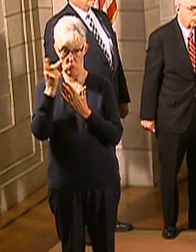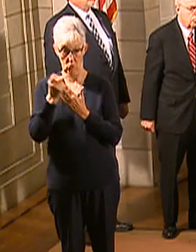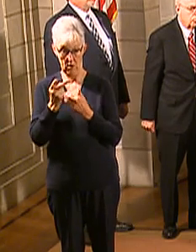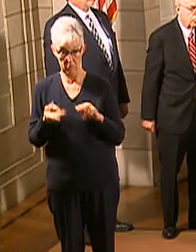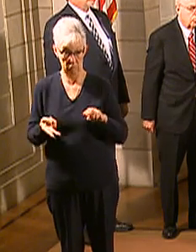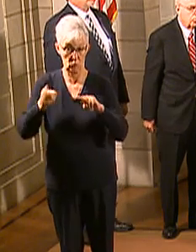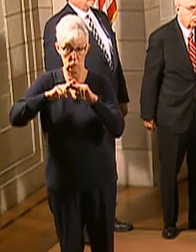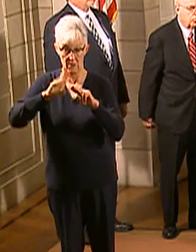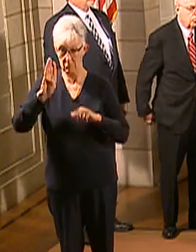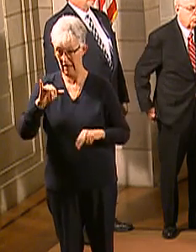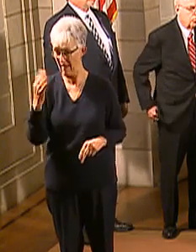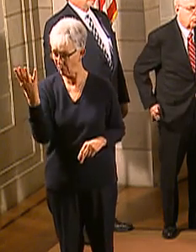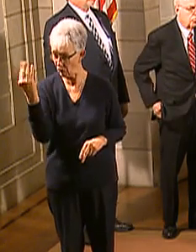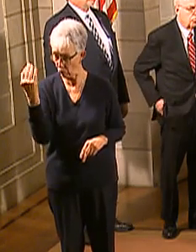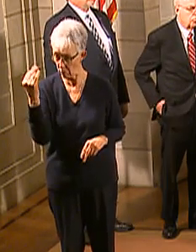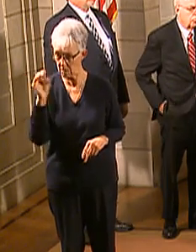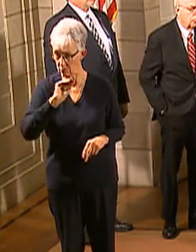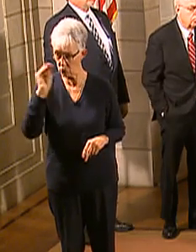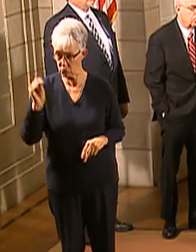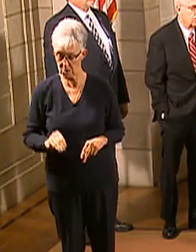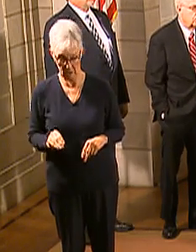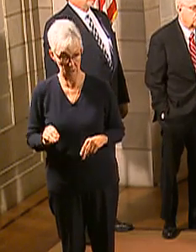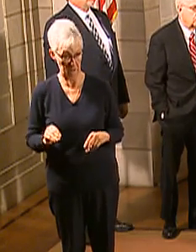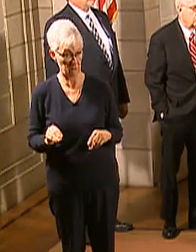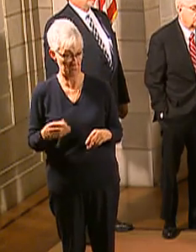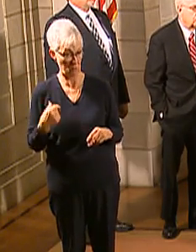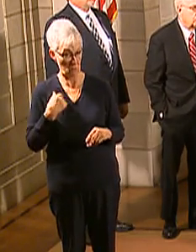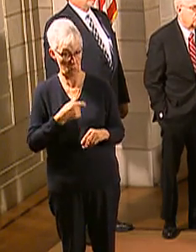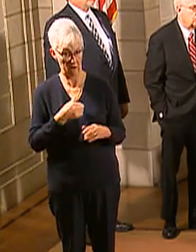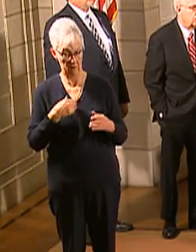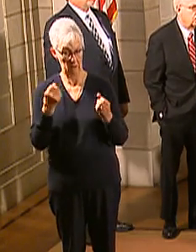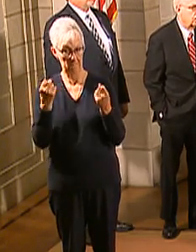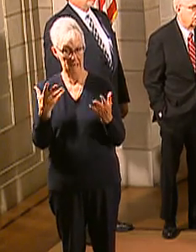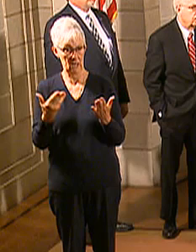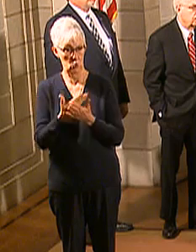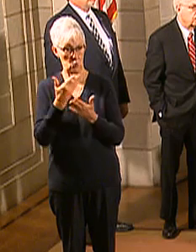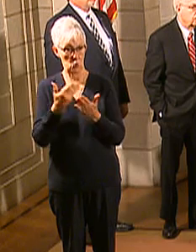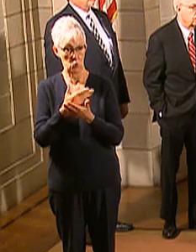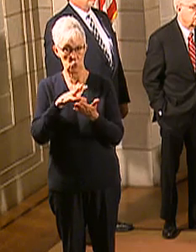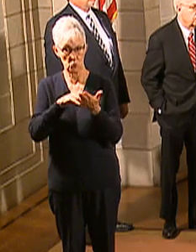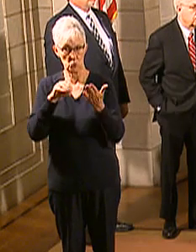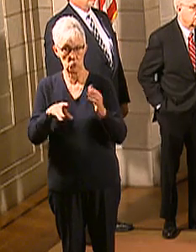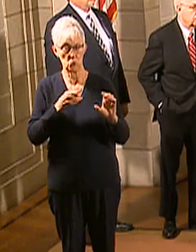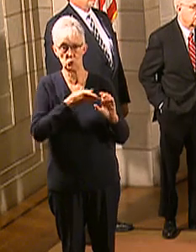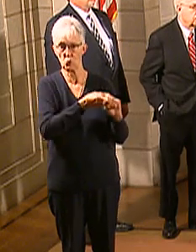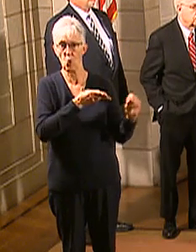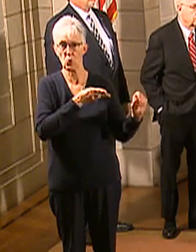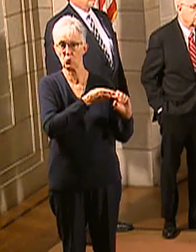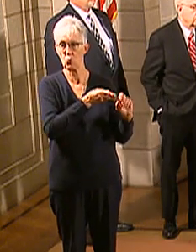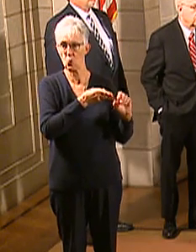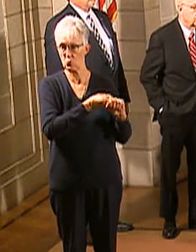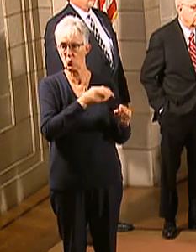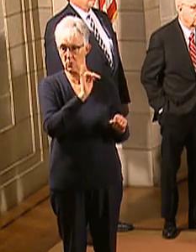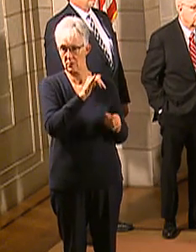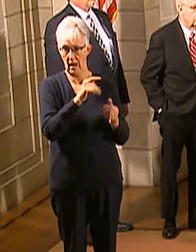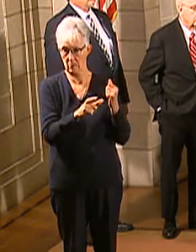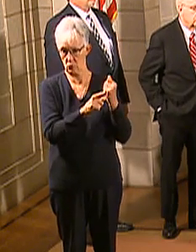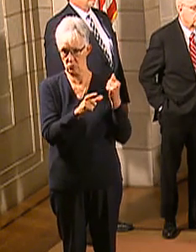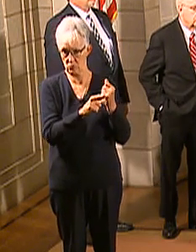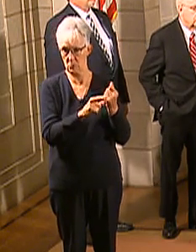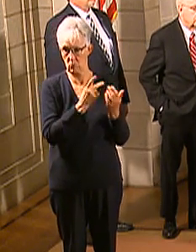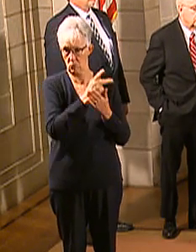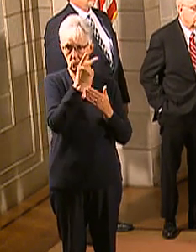on 1,511 new apprenticeships. So we've got actually over 3,700 apprenticeships right now in the state of